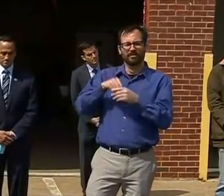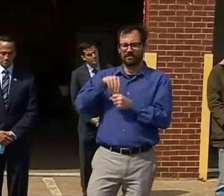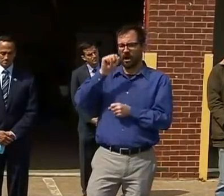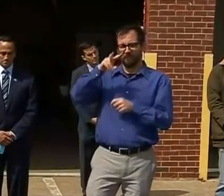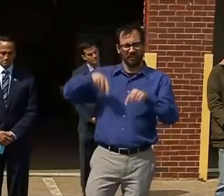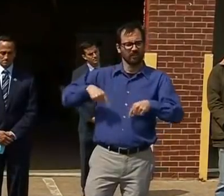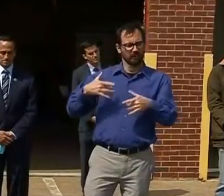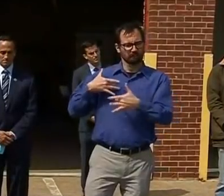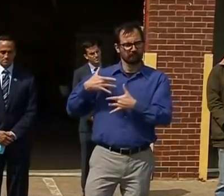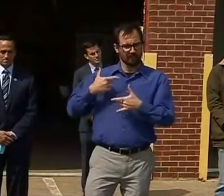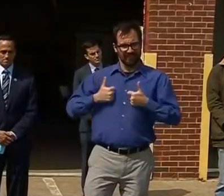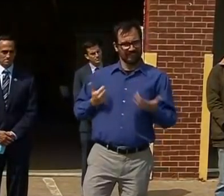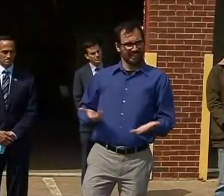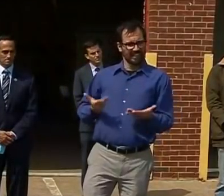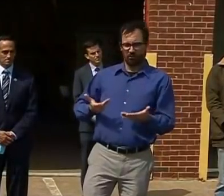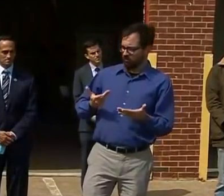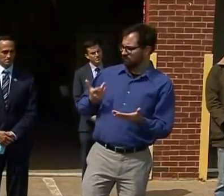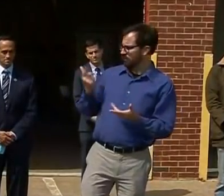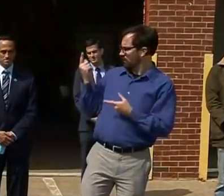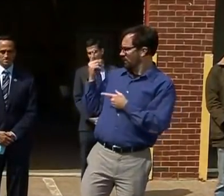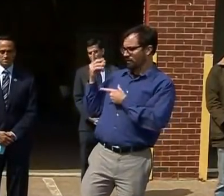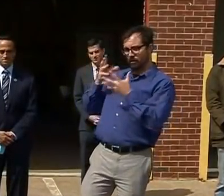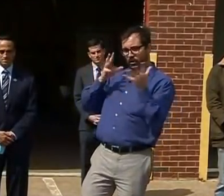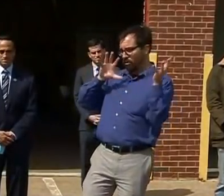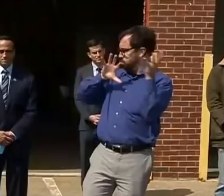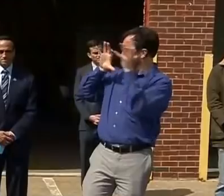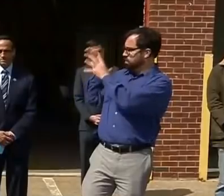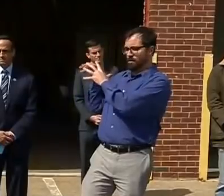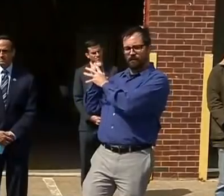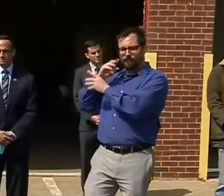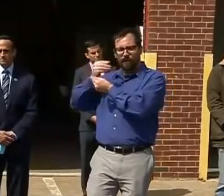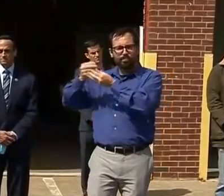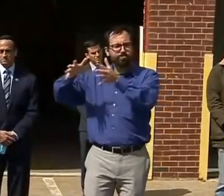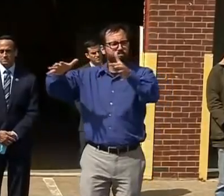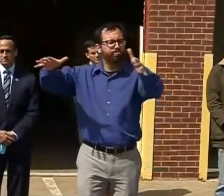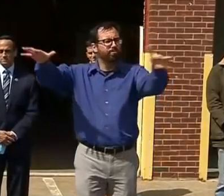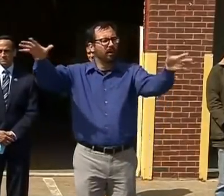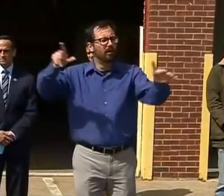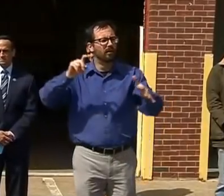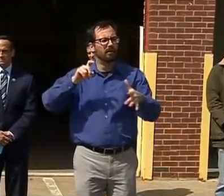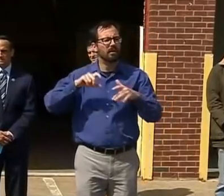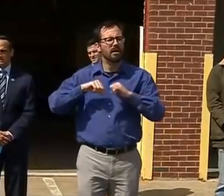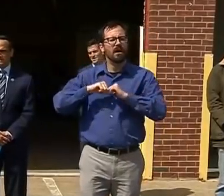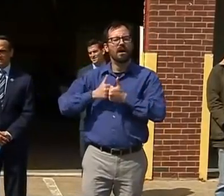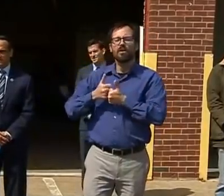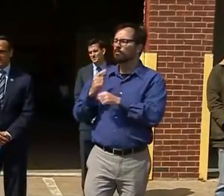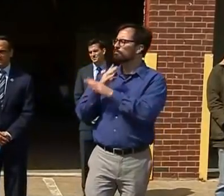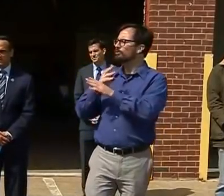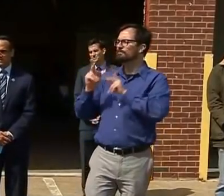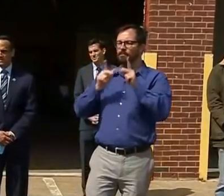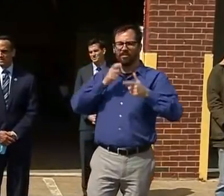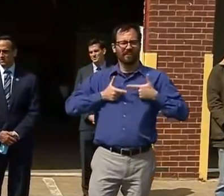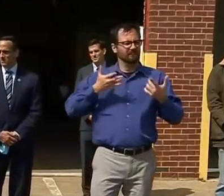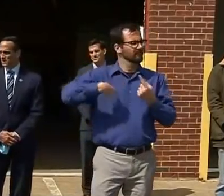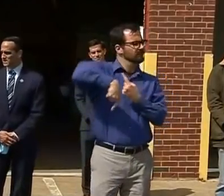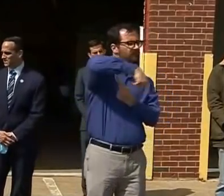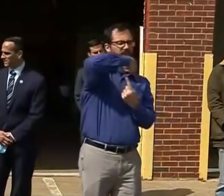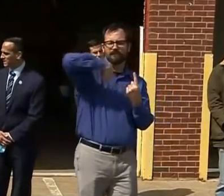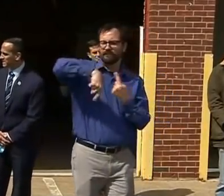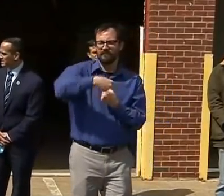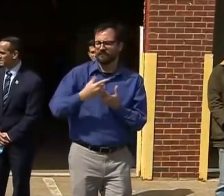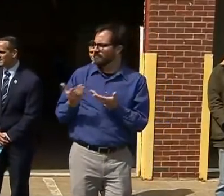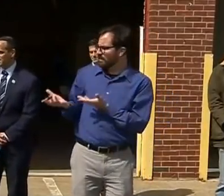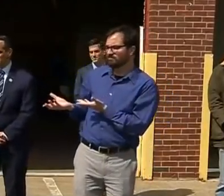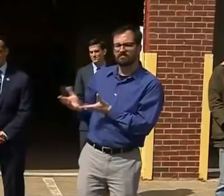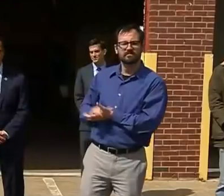none of the contaminants get into the neighborhood. What filters, airlock suspension things? I would not be the right person to comment